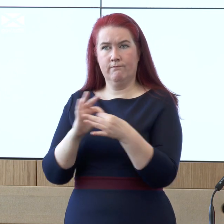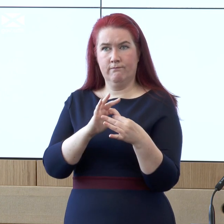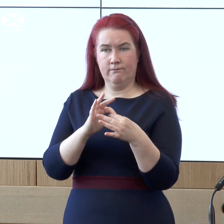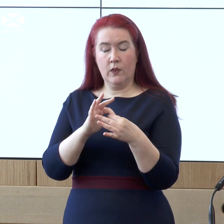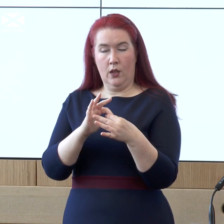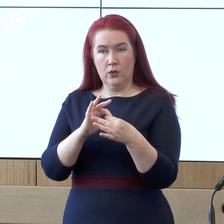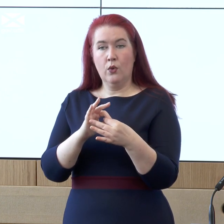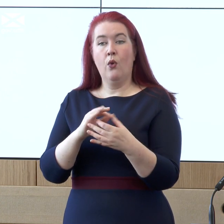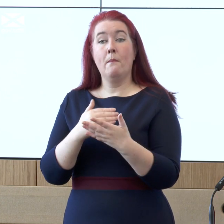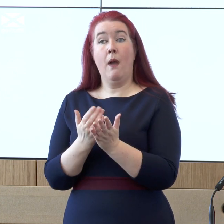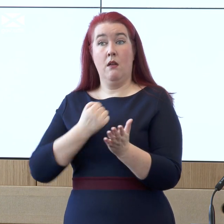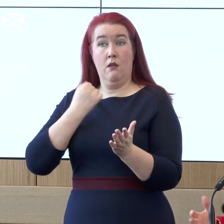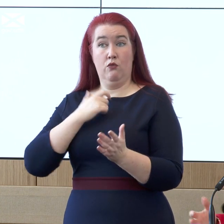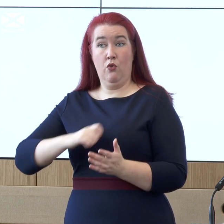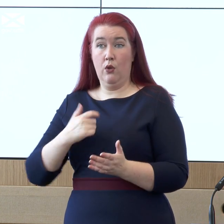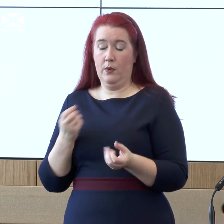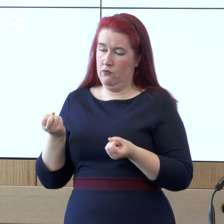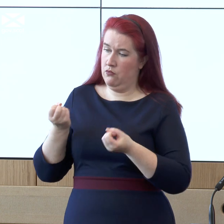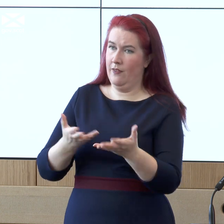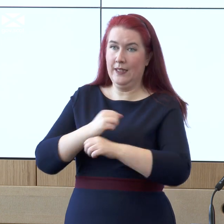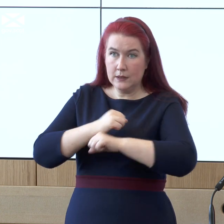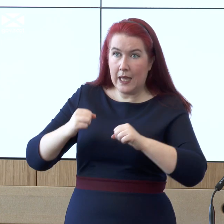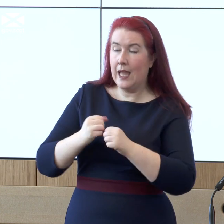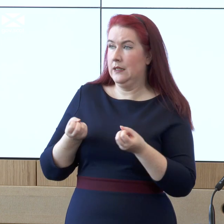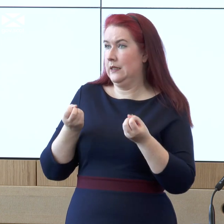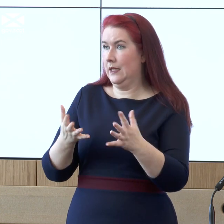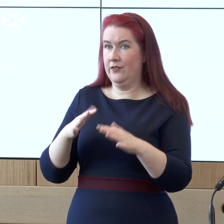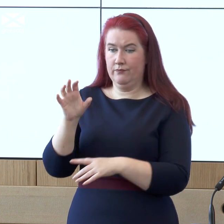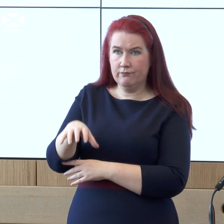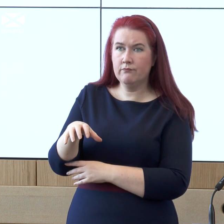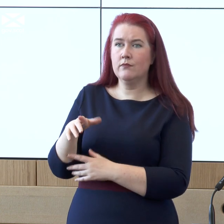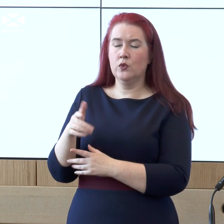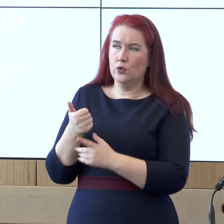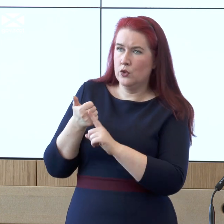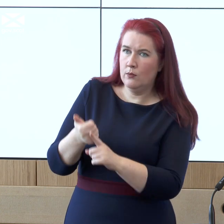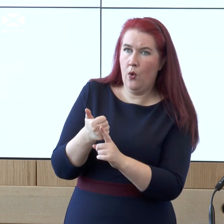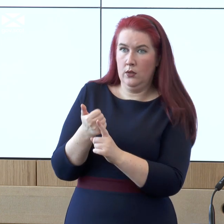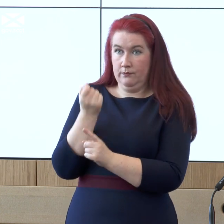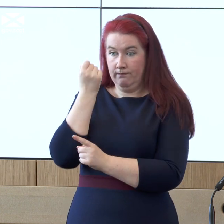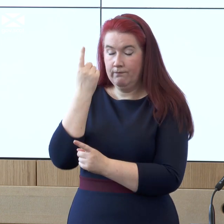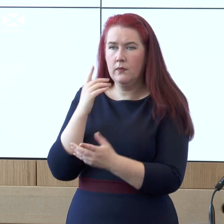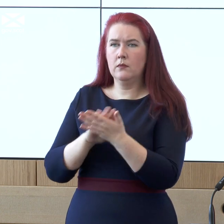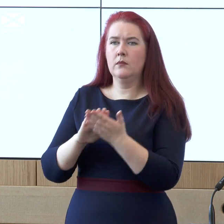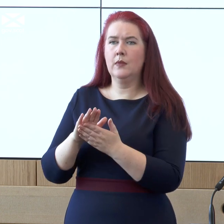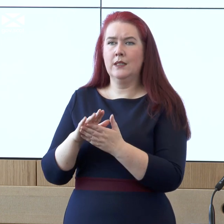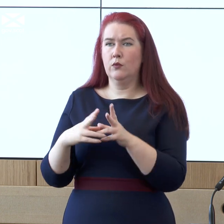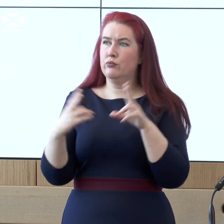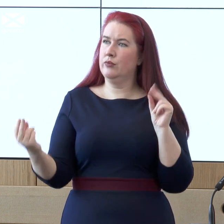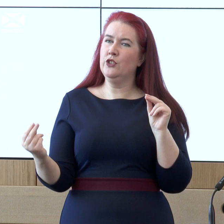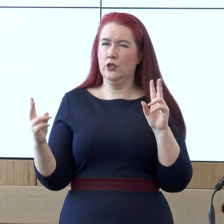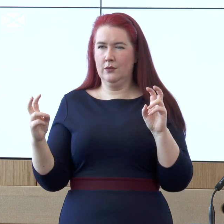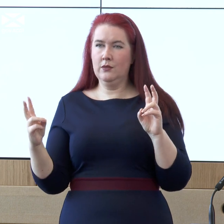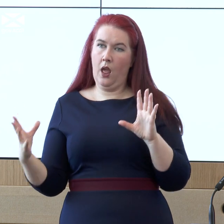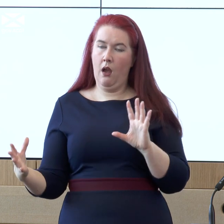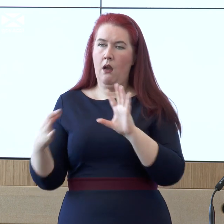COP will be to provide the spaces and forums and support the initiatives that will allow these bridges to be built.